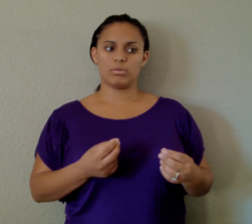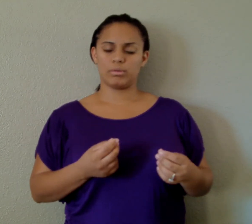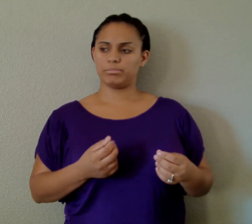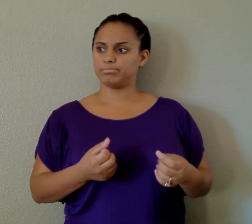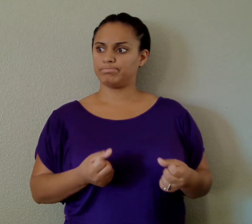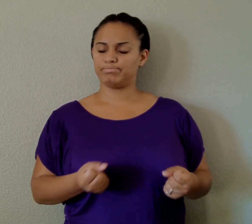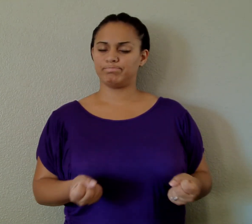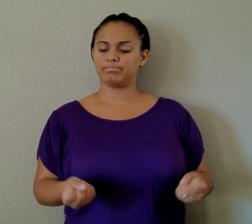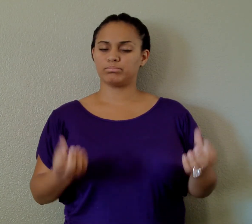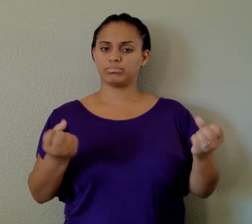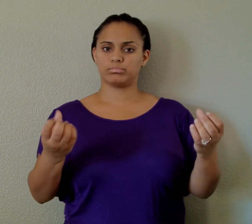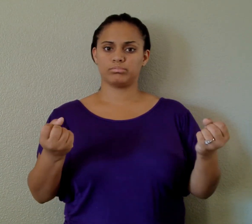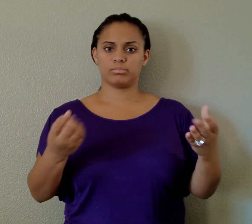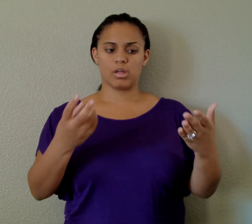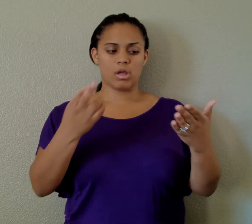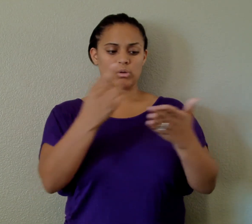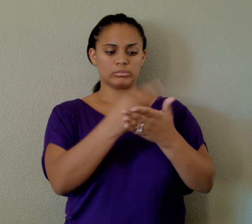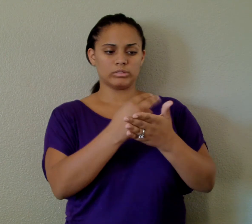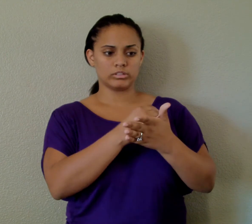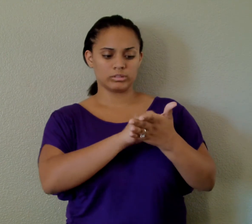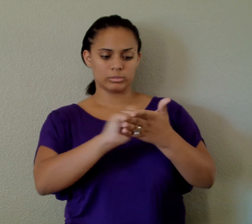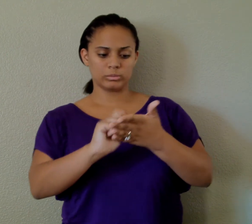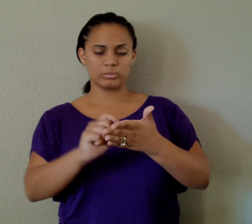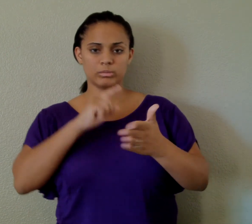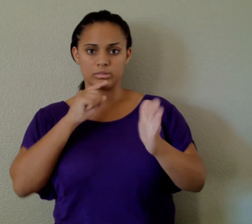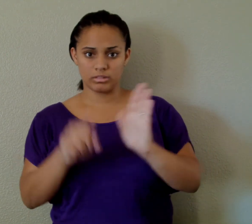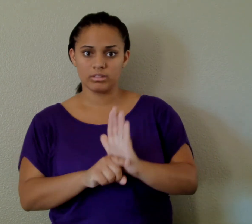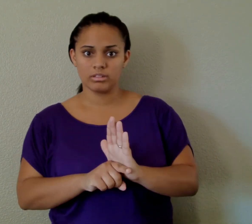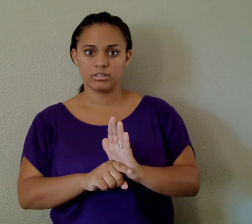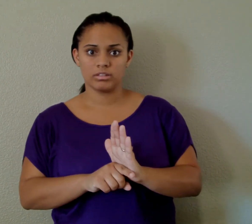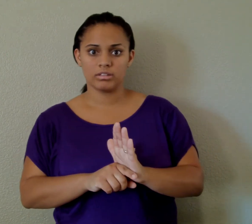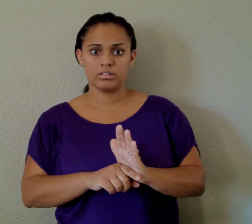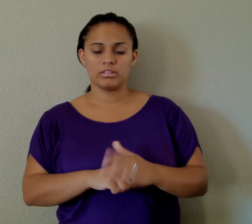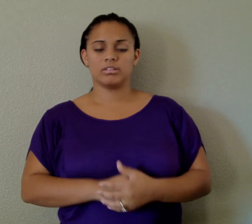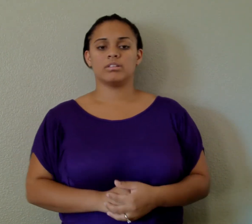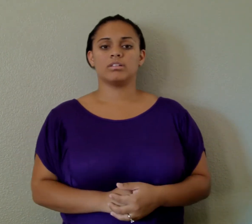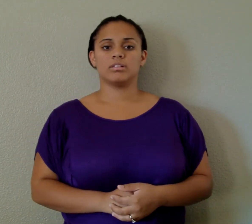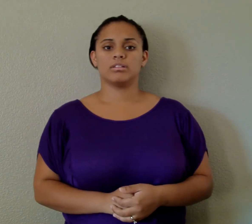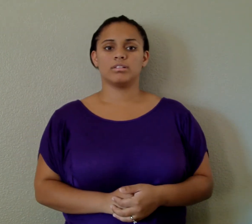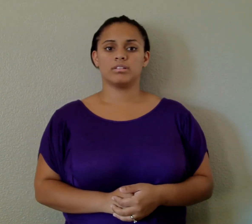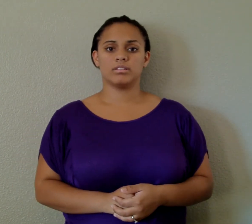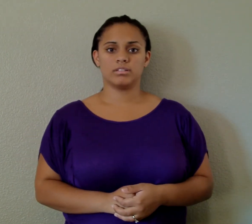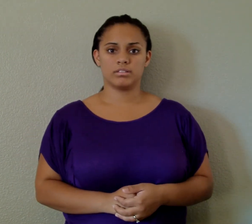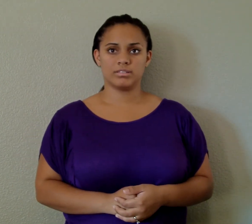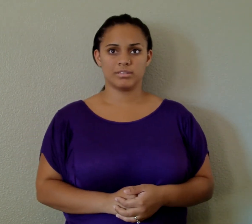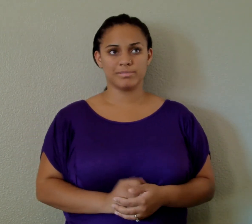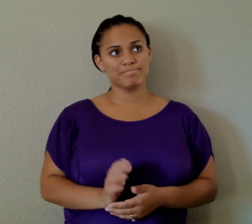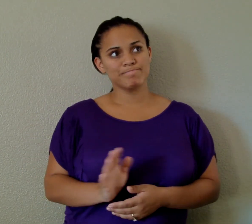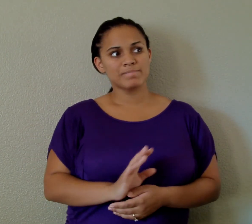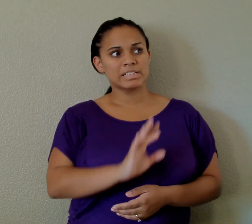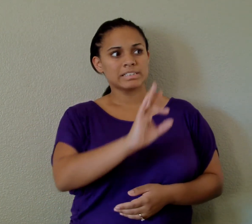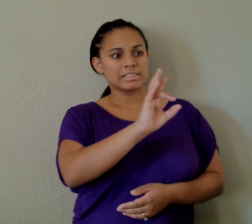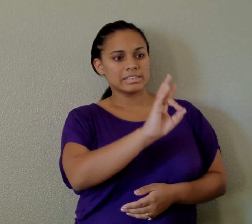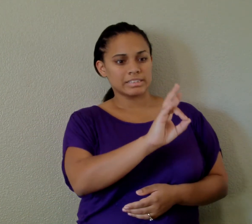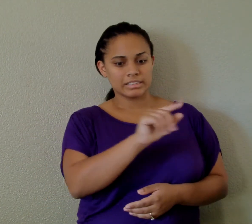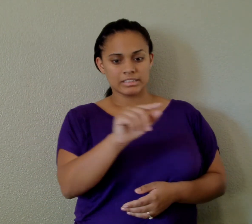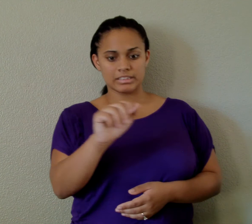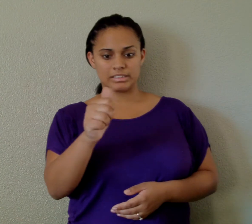then culminated in a short research paper, about a 7 to 10 page research paper. And doing